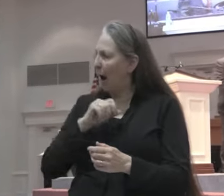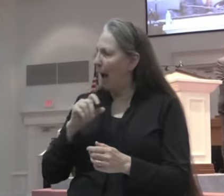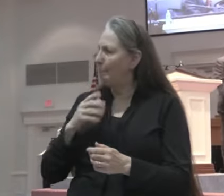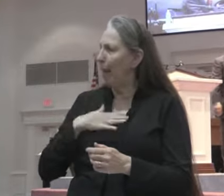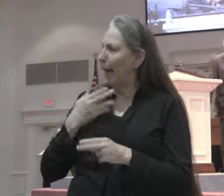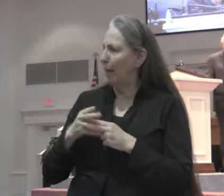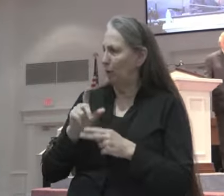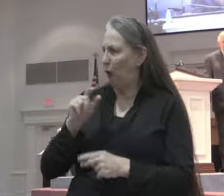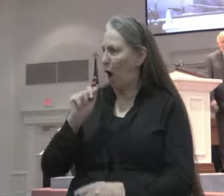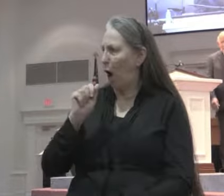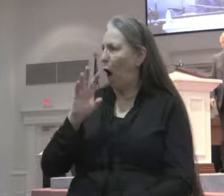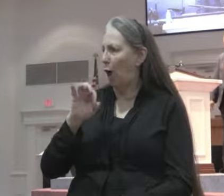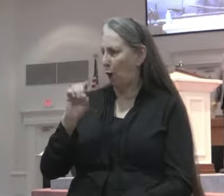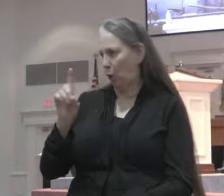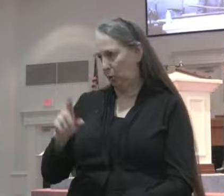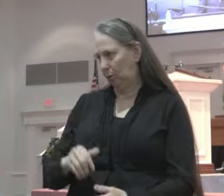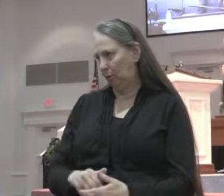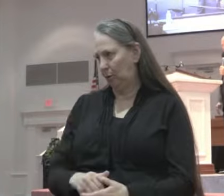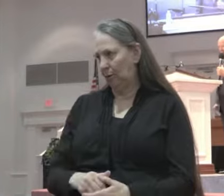Brother Arnold.